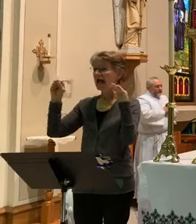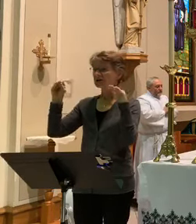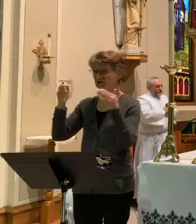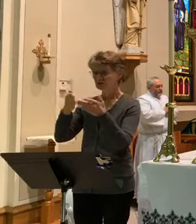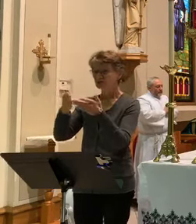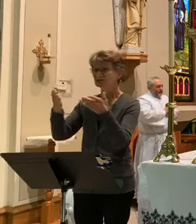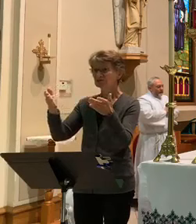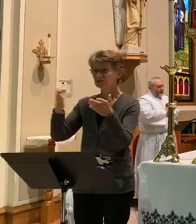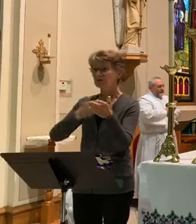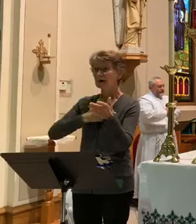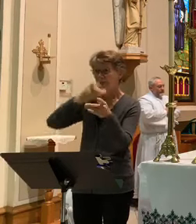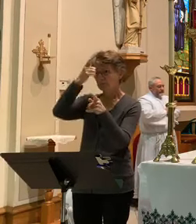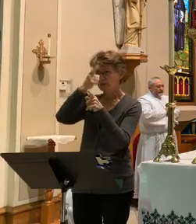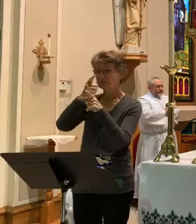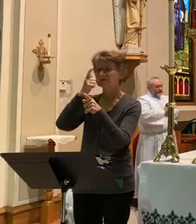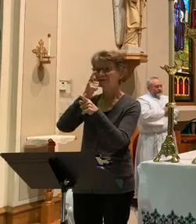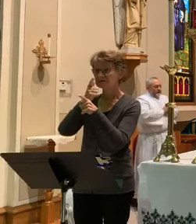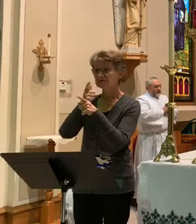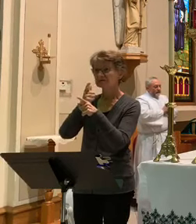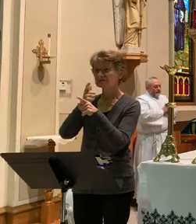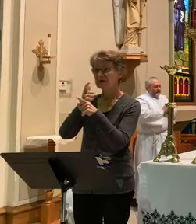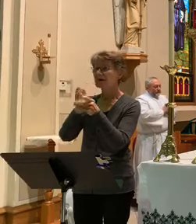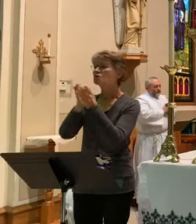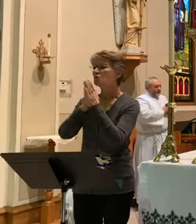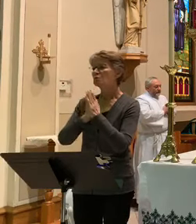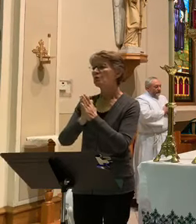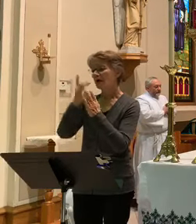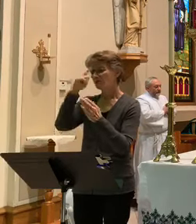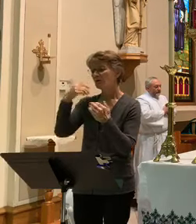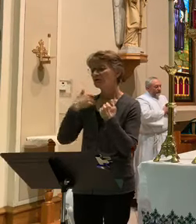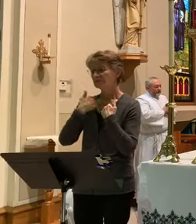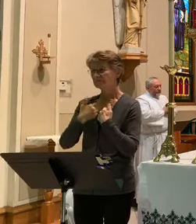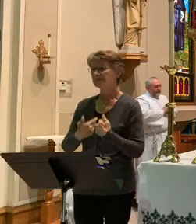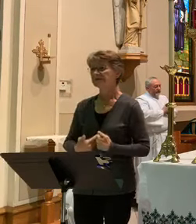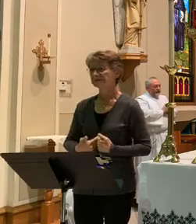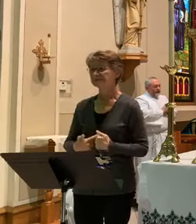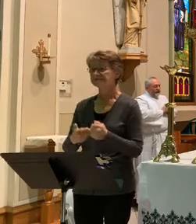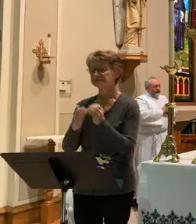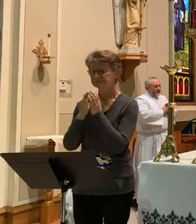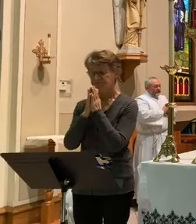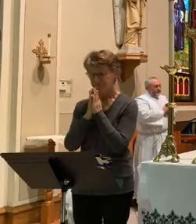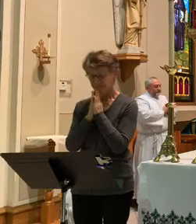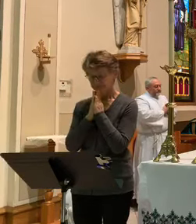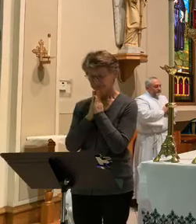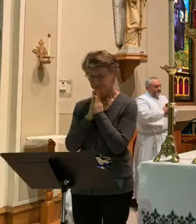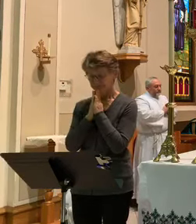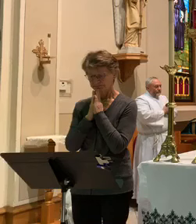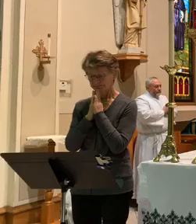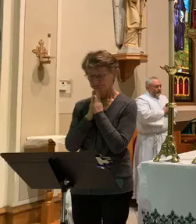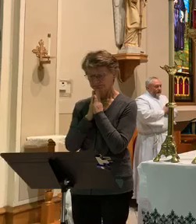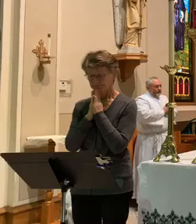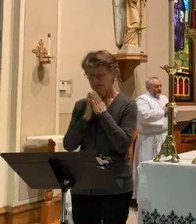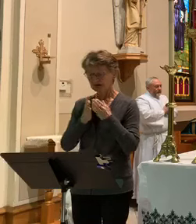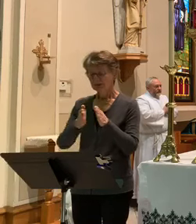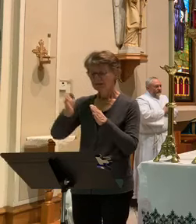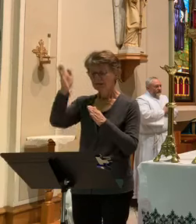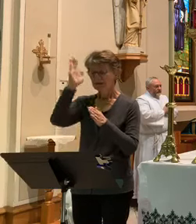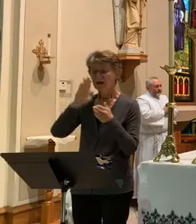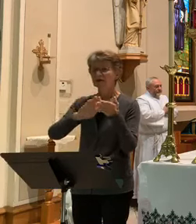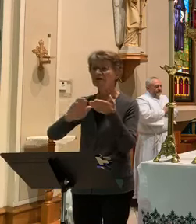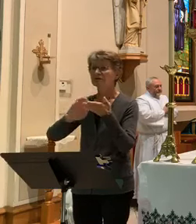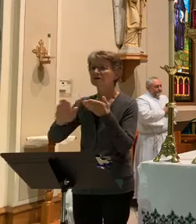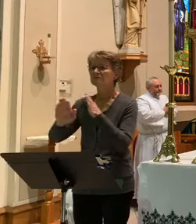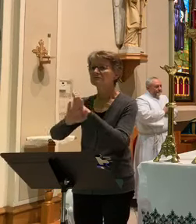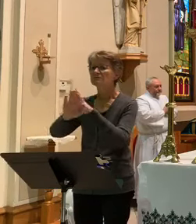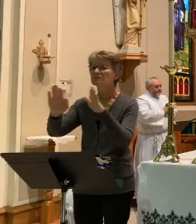and to you, my brothers and sisters, to pray for me to the Lord our God. May Almighty God have mercy